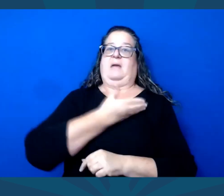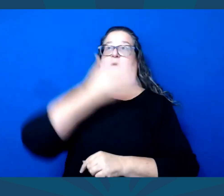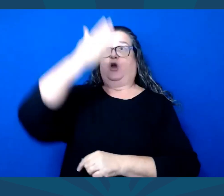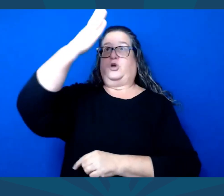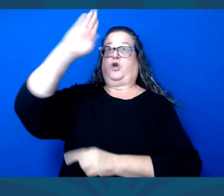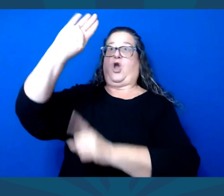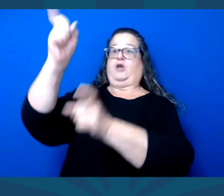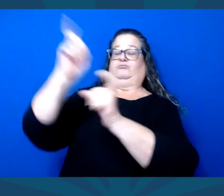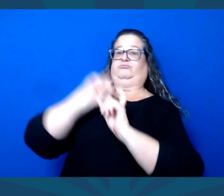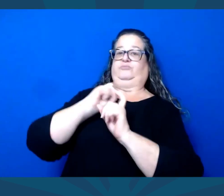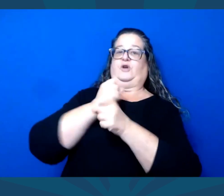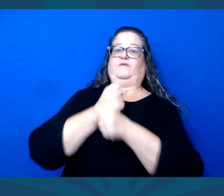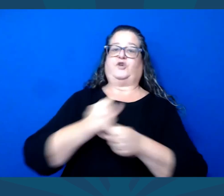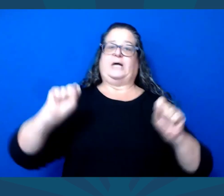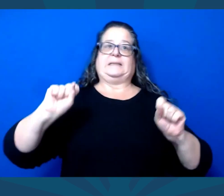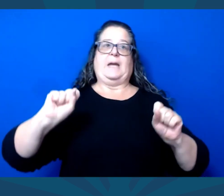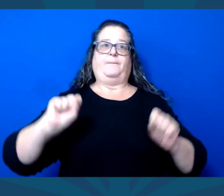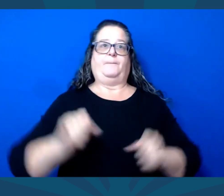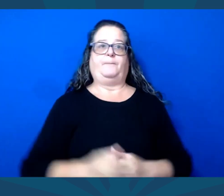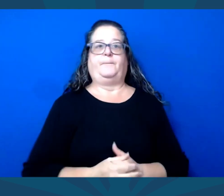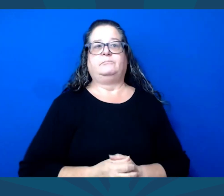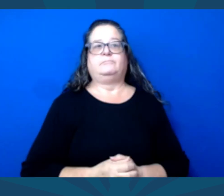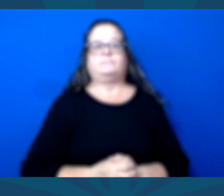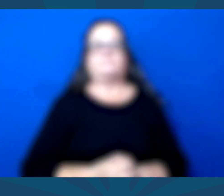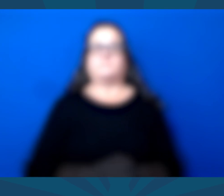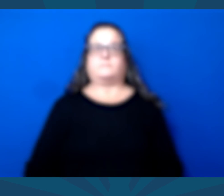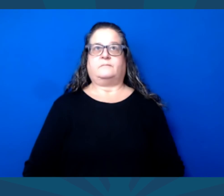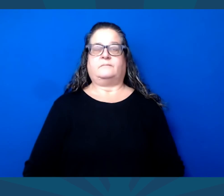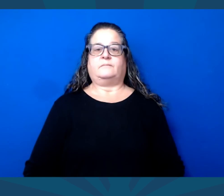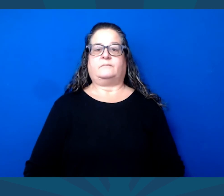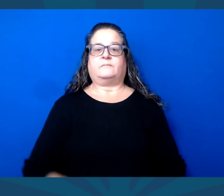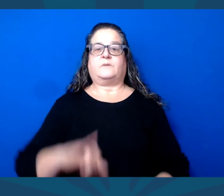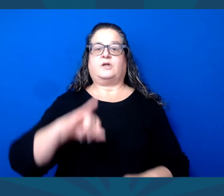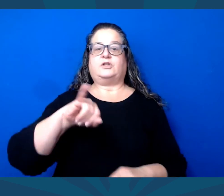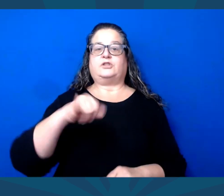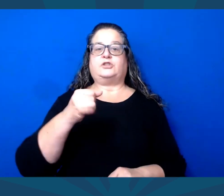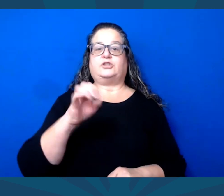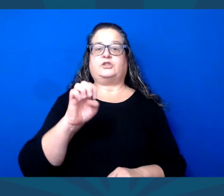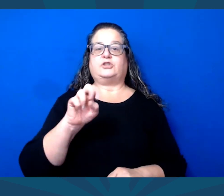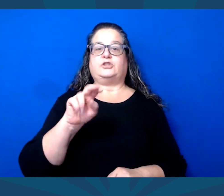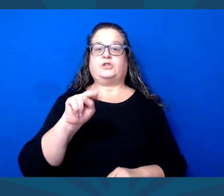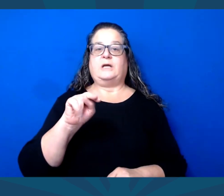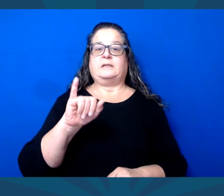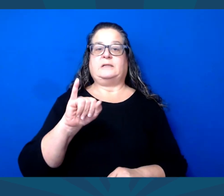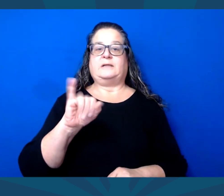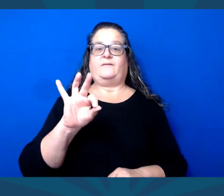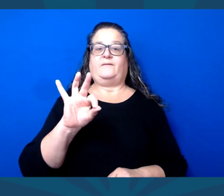I served my country for over 7 years in the U.S. Marine Corps,